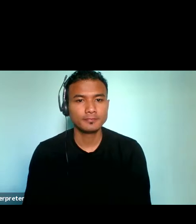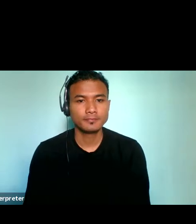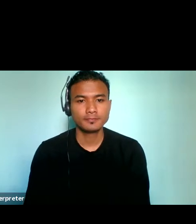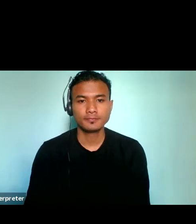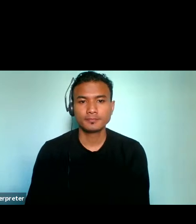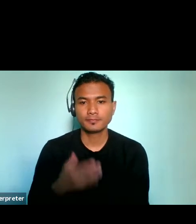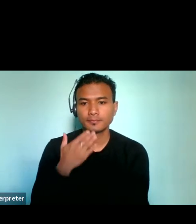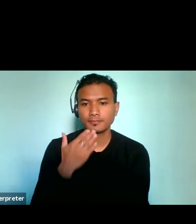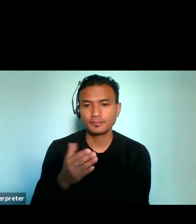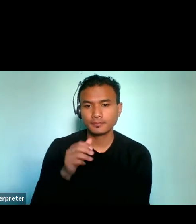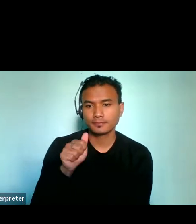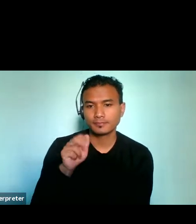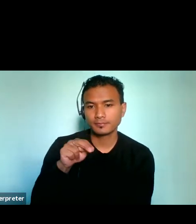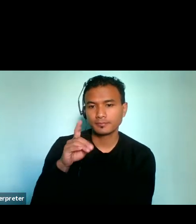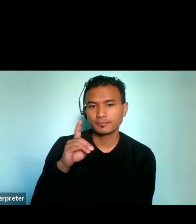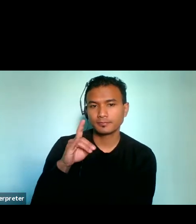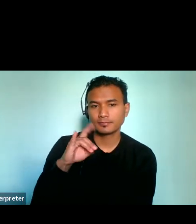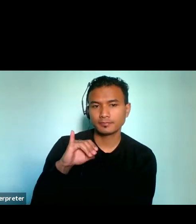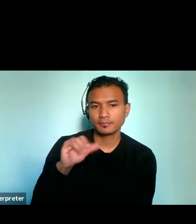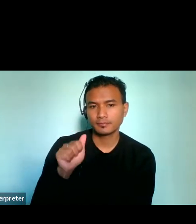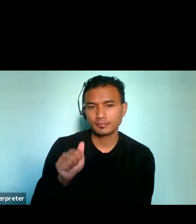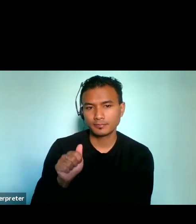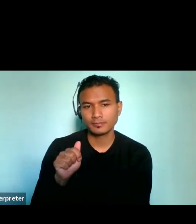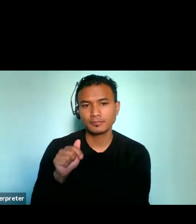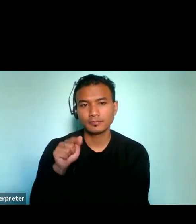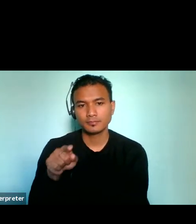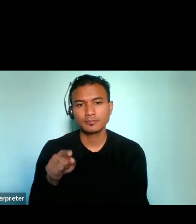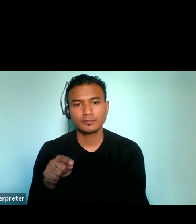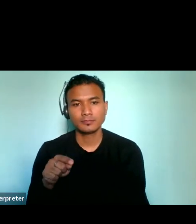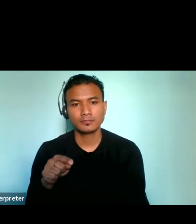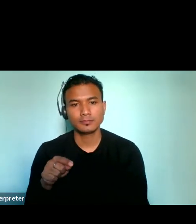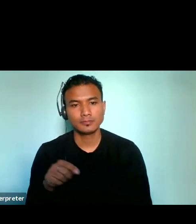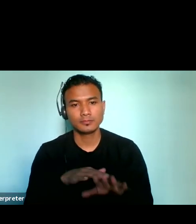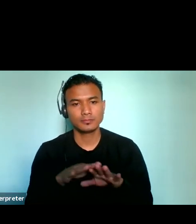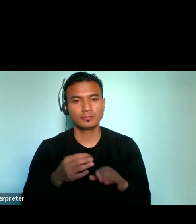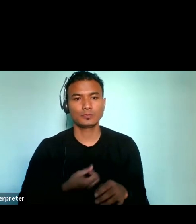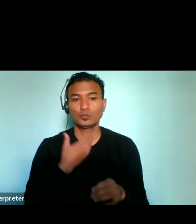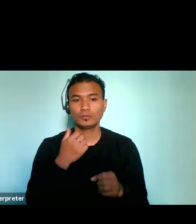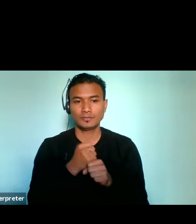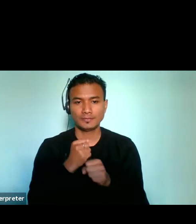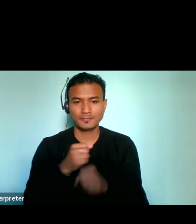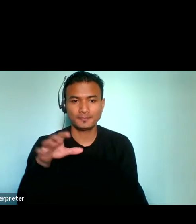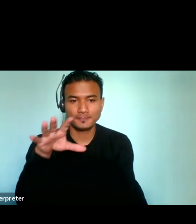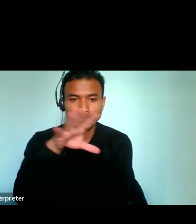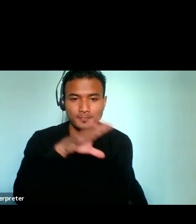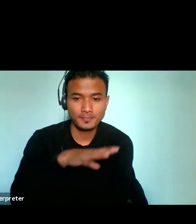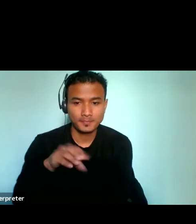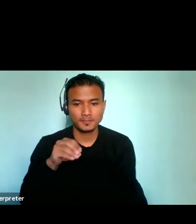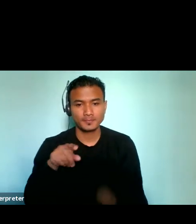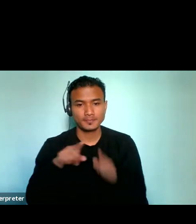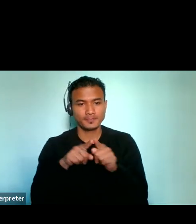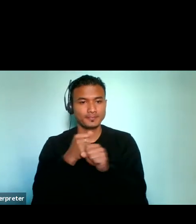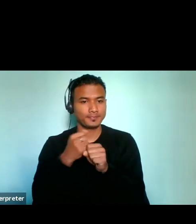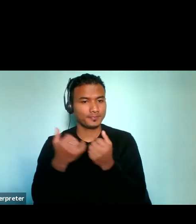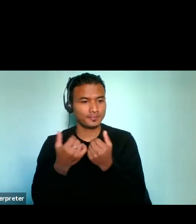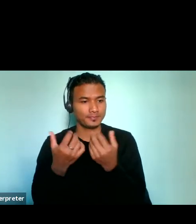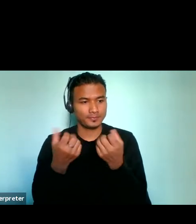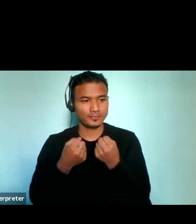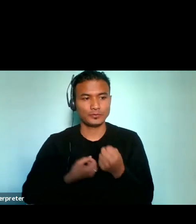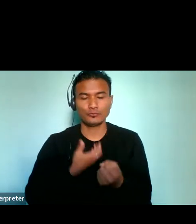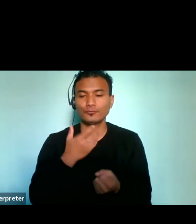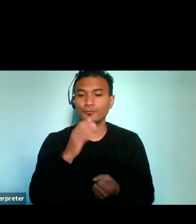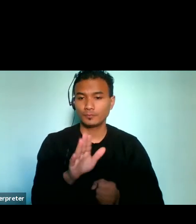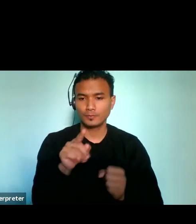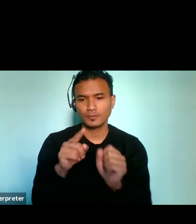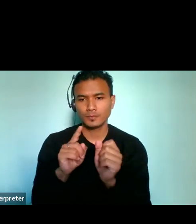Thank you, Andita. It has been indeed a great pleasure working with all of you. First of all, yeah, I also